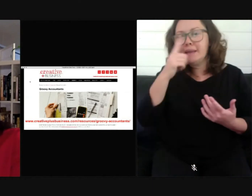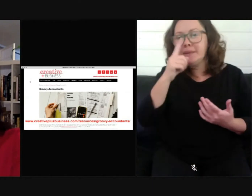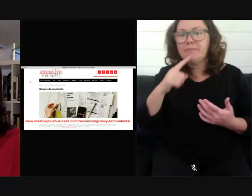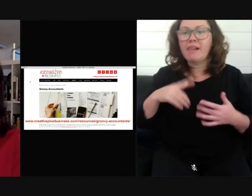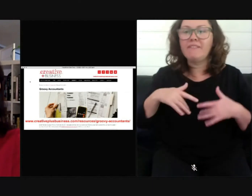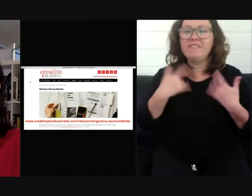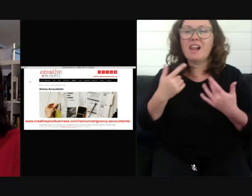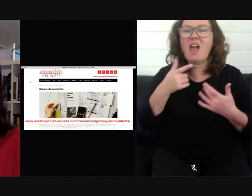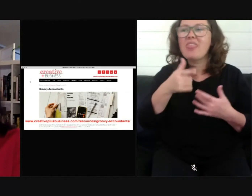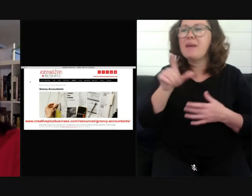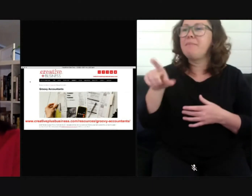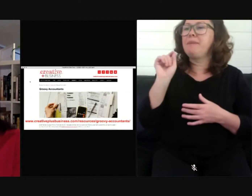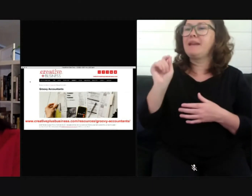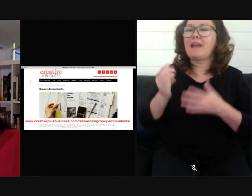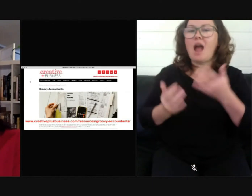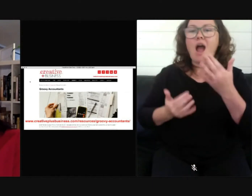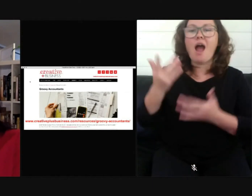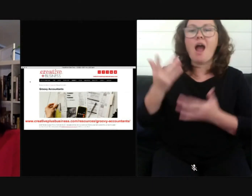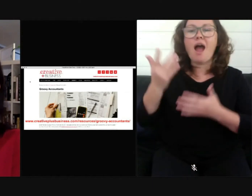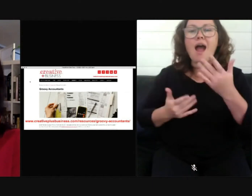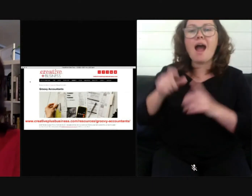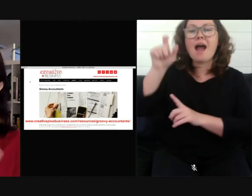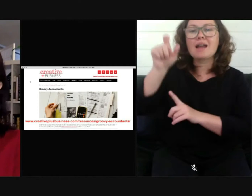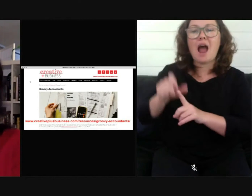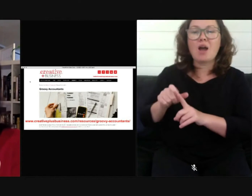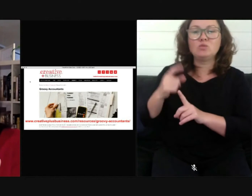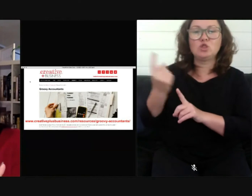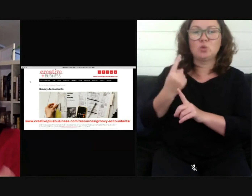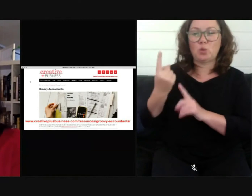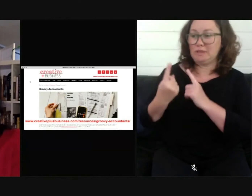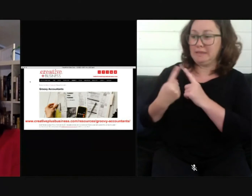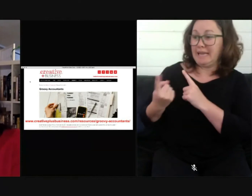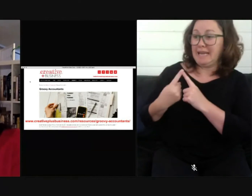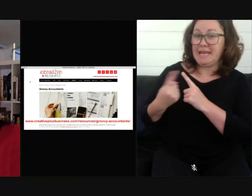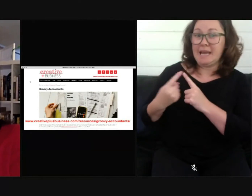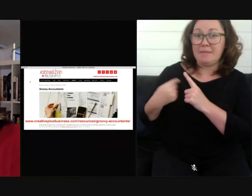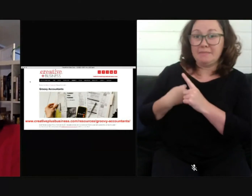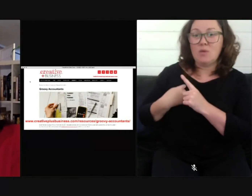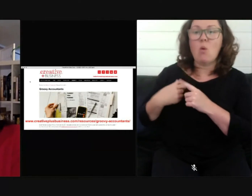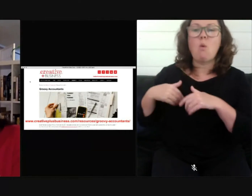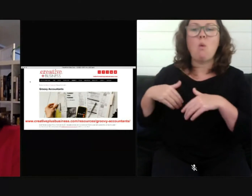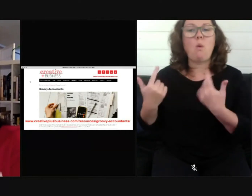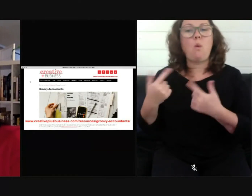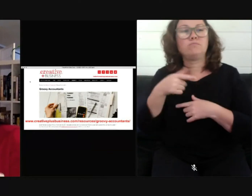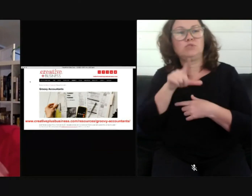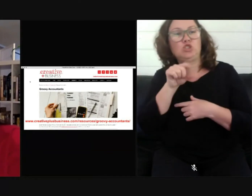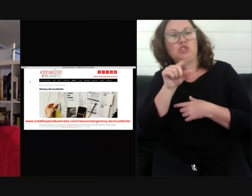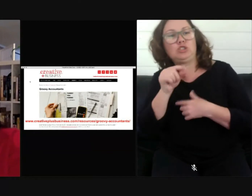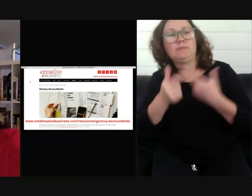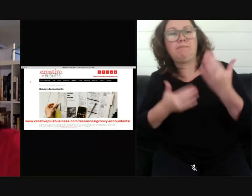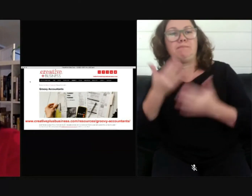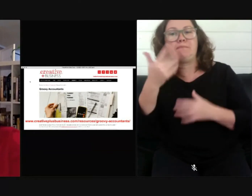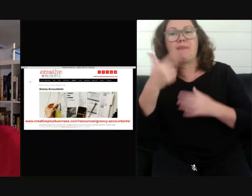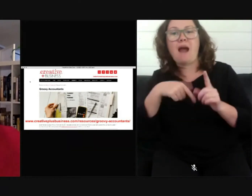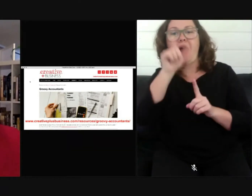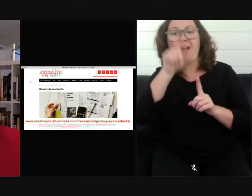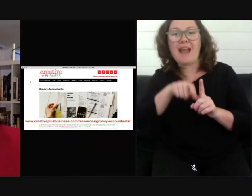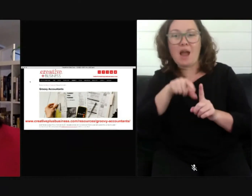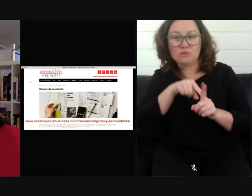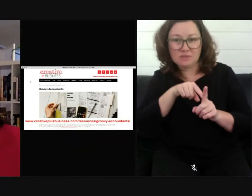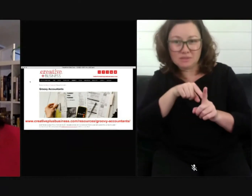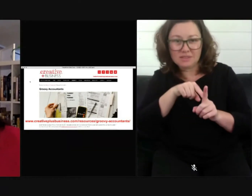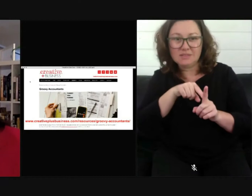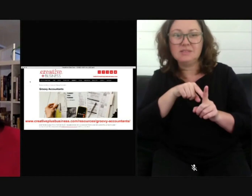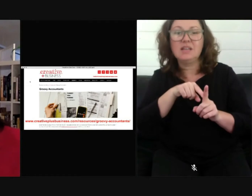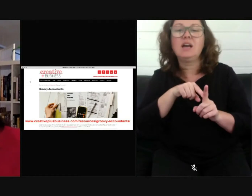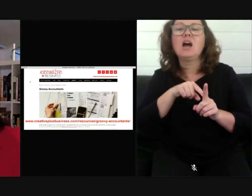of geography or is cheap. The cheap I totally get. The closeness I don't necessarily get, because you're